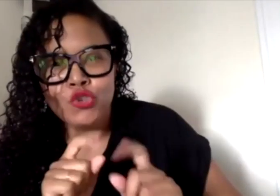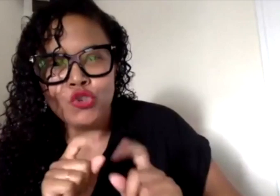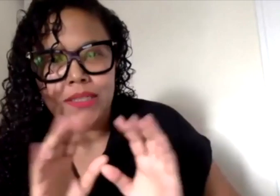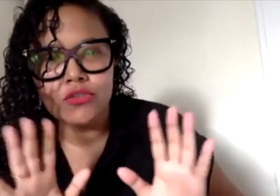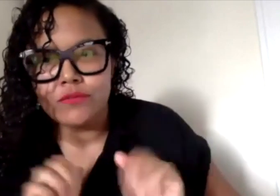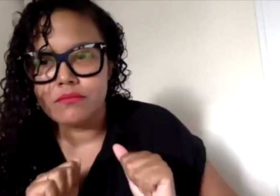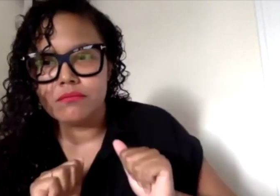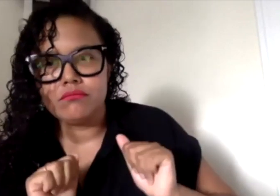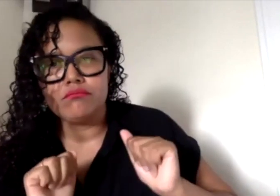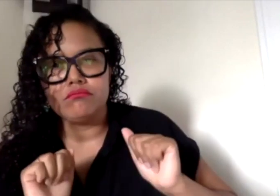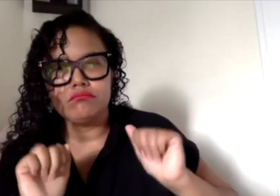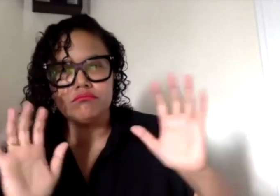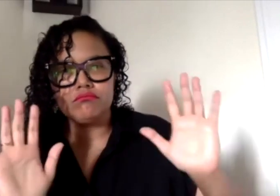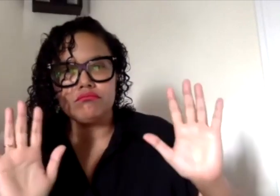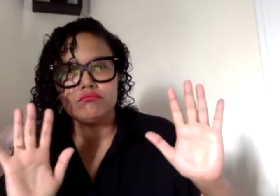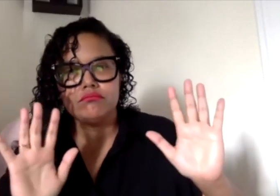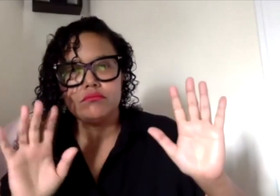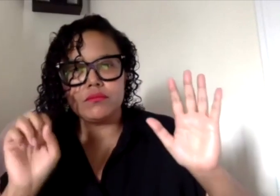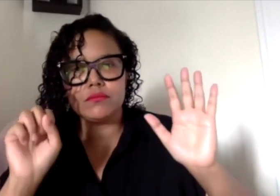Will it be all of us or just me? I'm not clear.